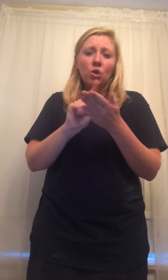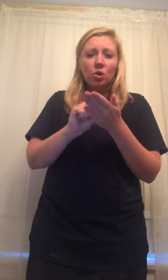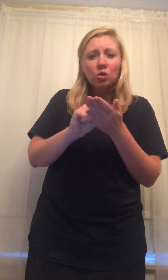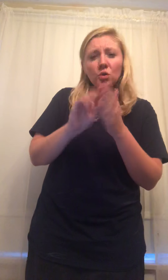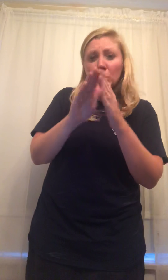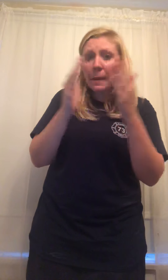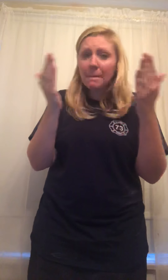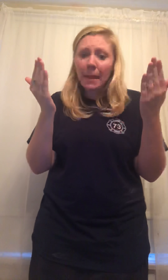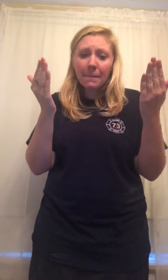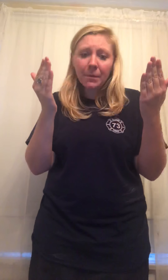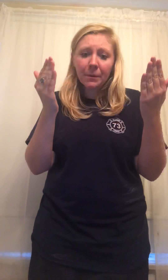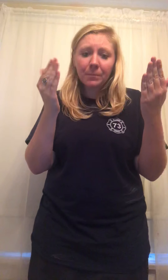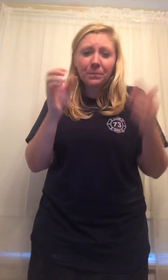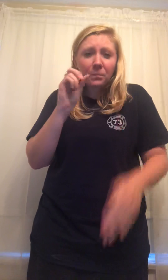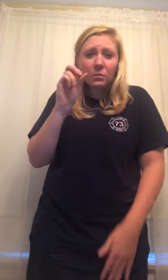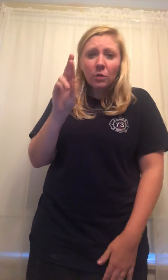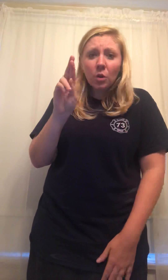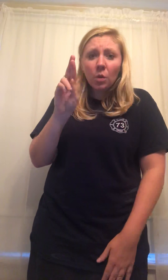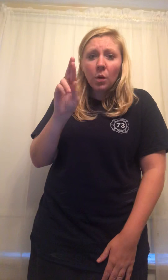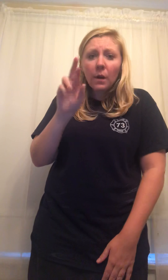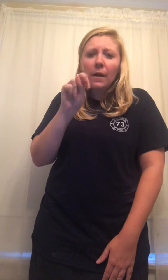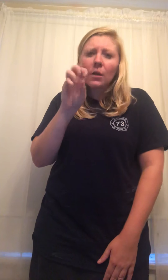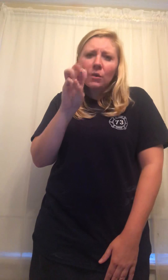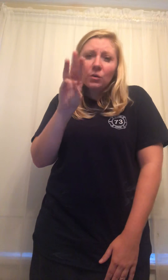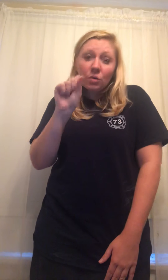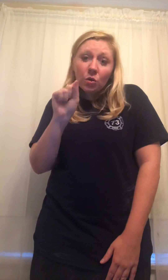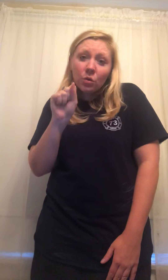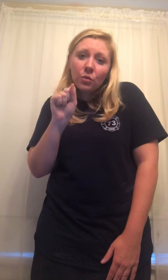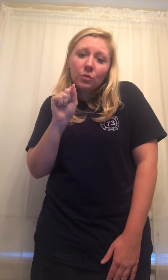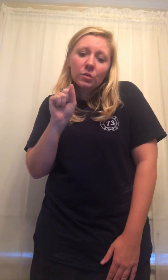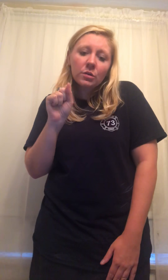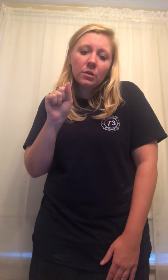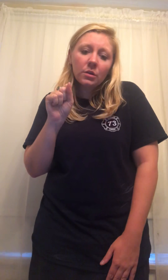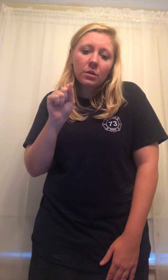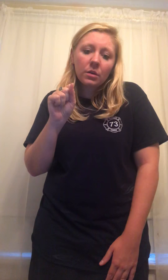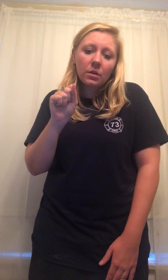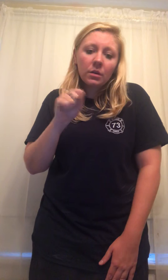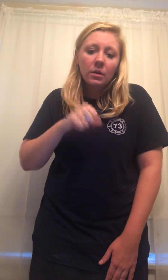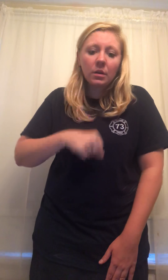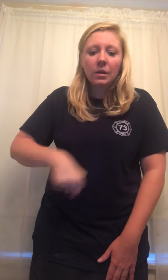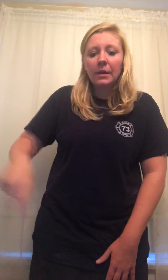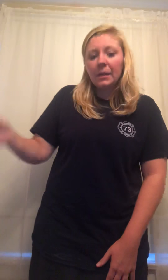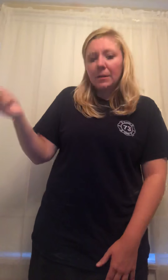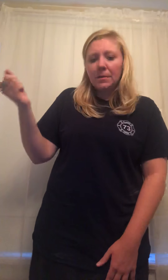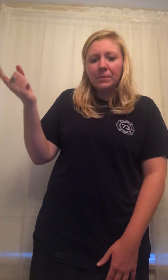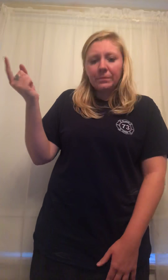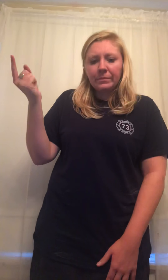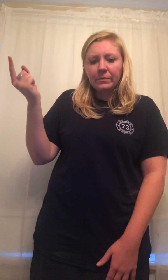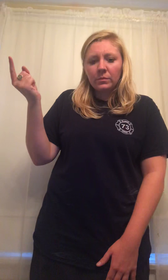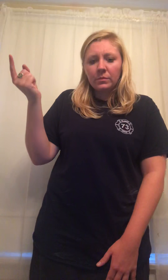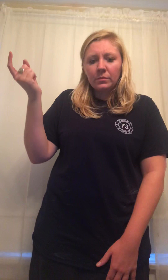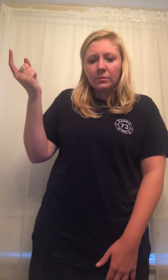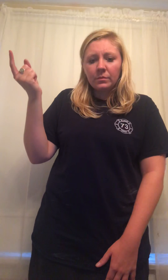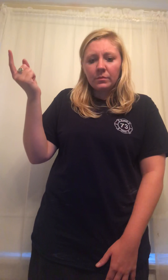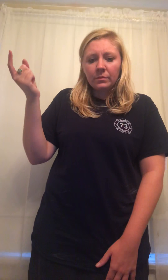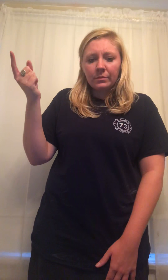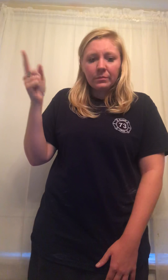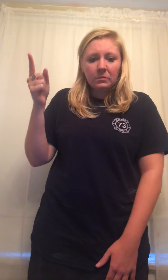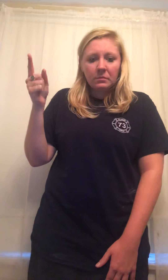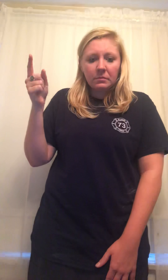because I don't tell them the wishful thinking that they want to hear. Yes. Well, we're